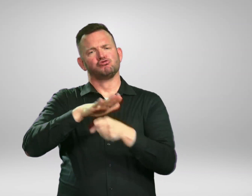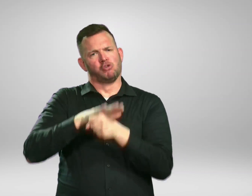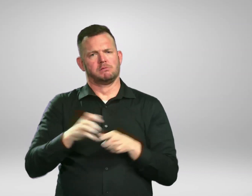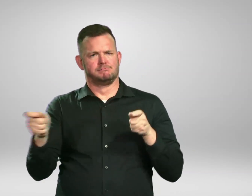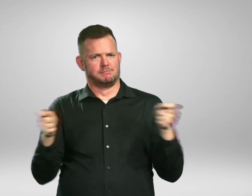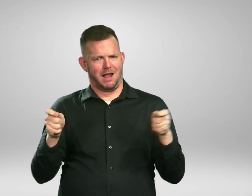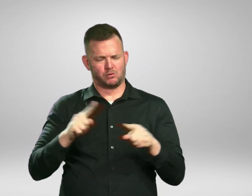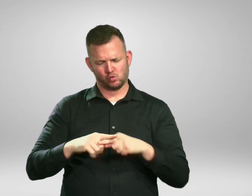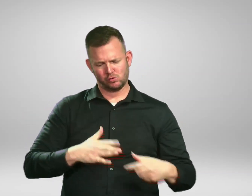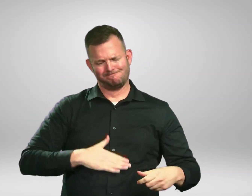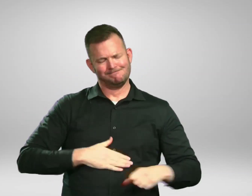immunity strong.